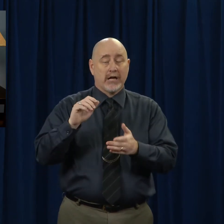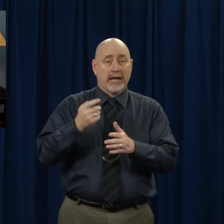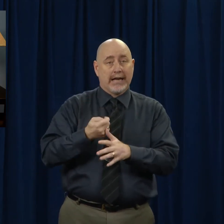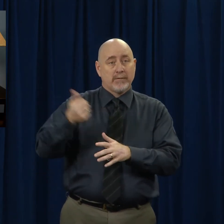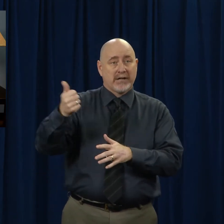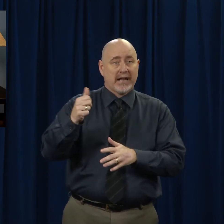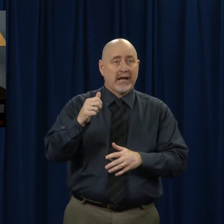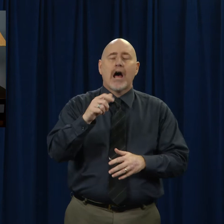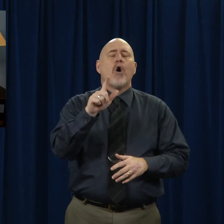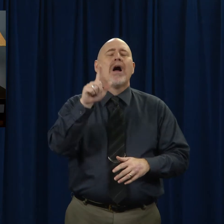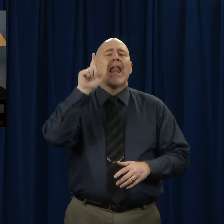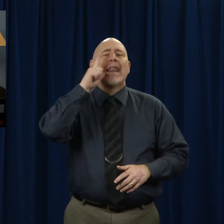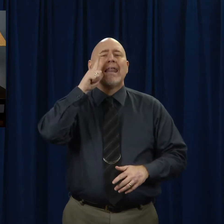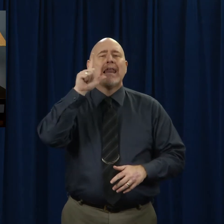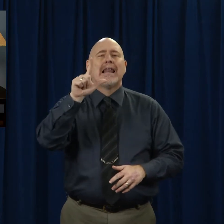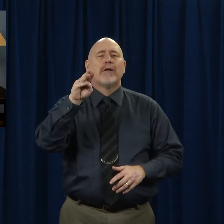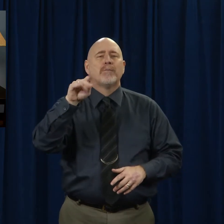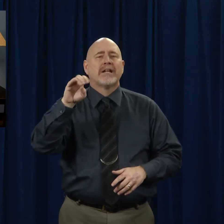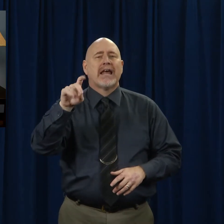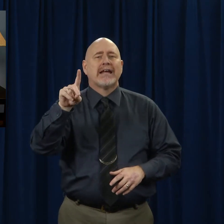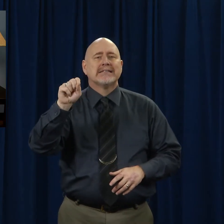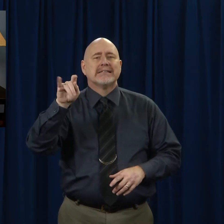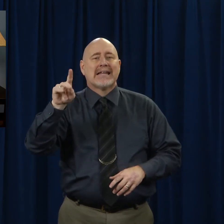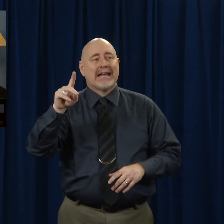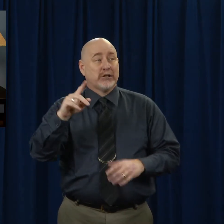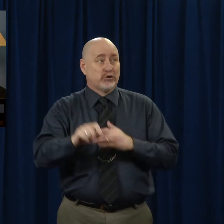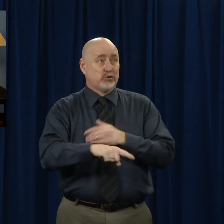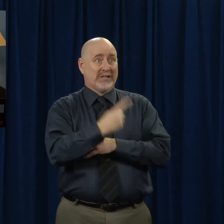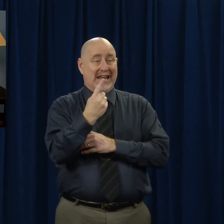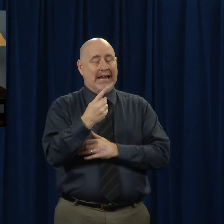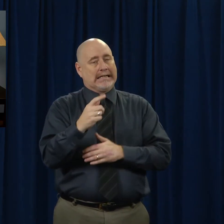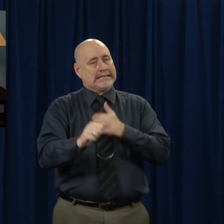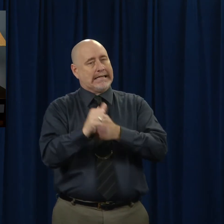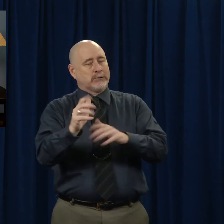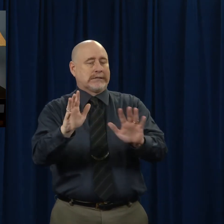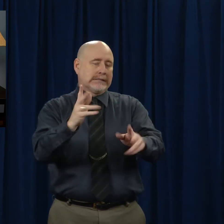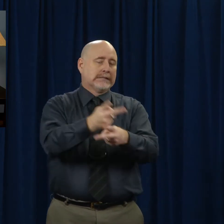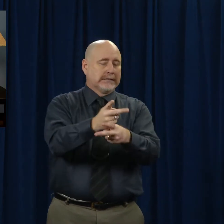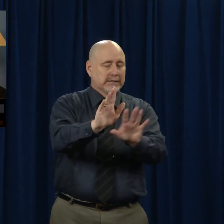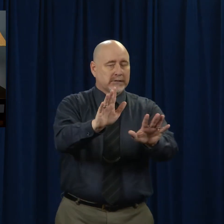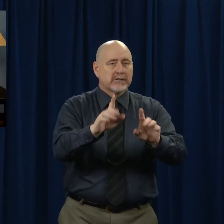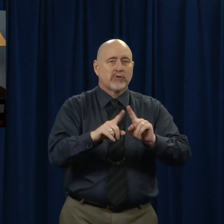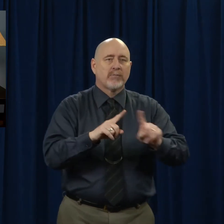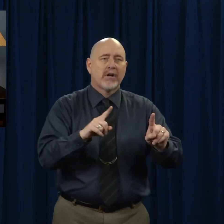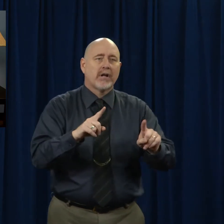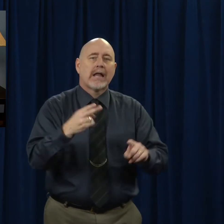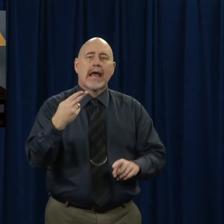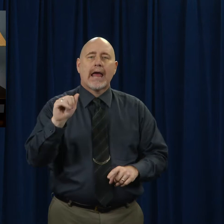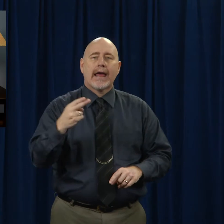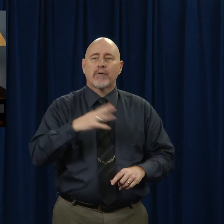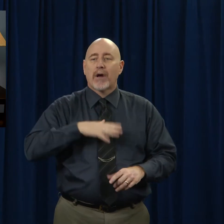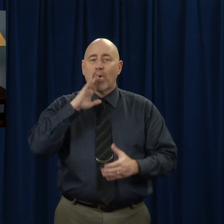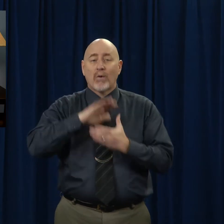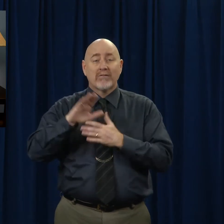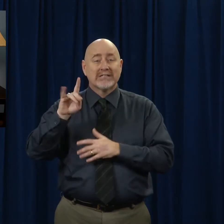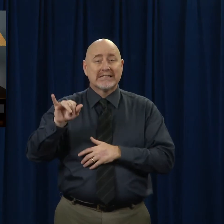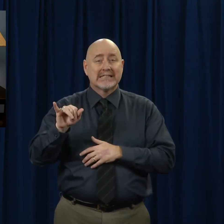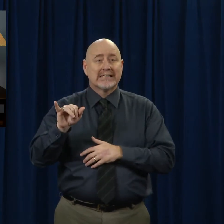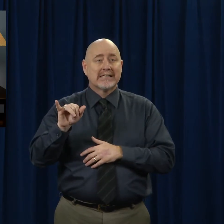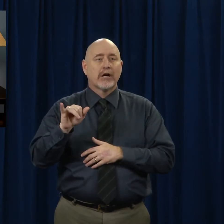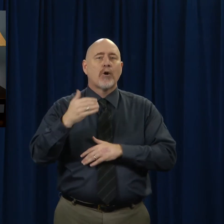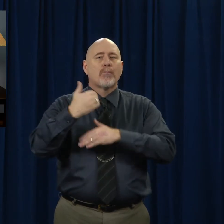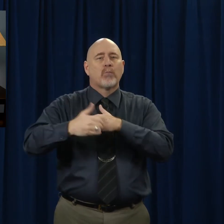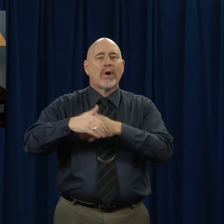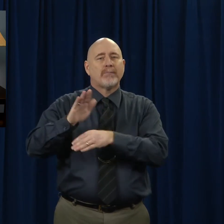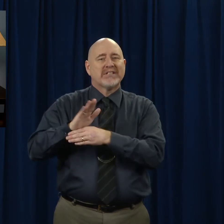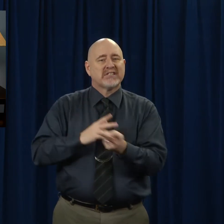that's a great idea. And of course, in our time with the dangers, you'd take precautions. Hannah and my wife Cindy went into the